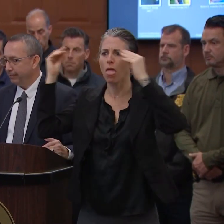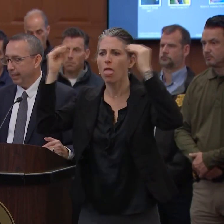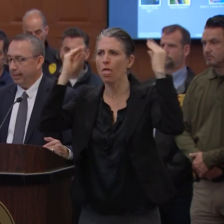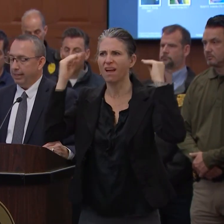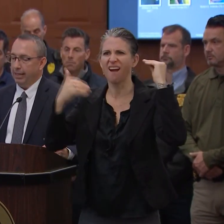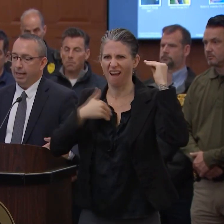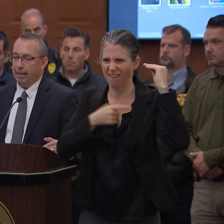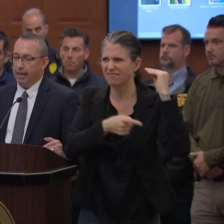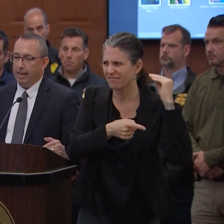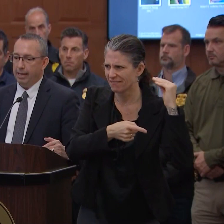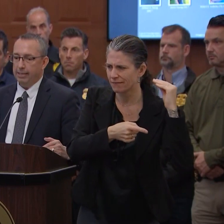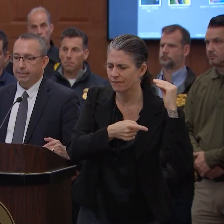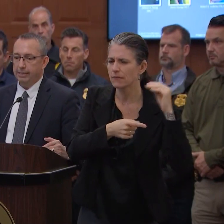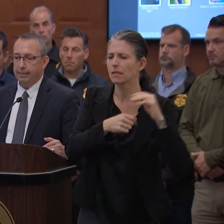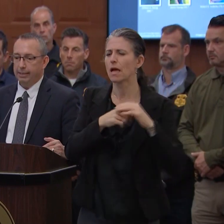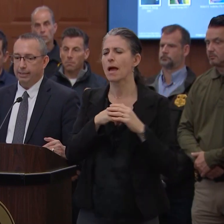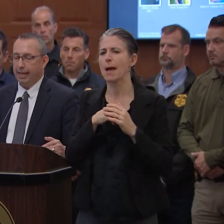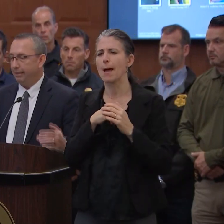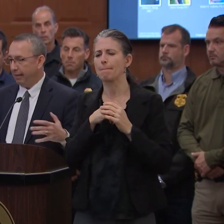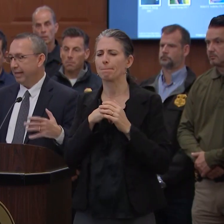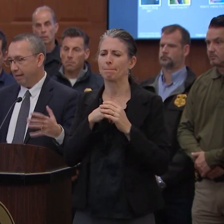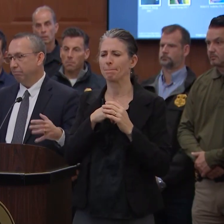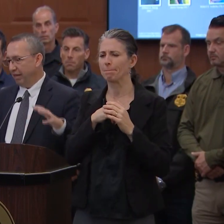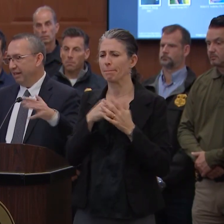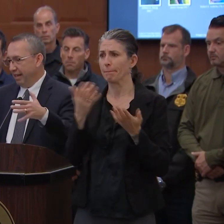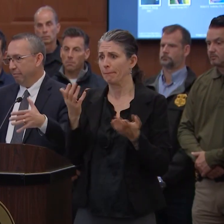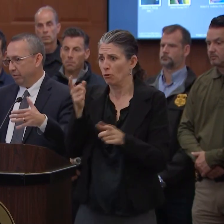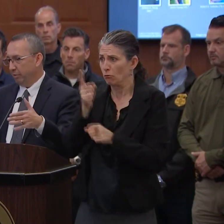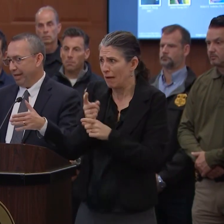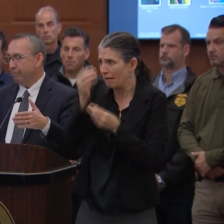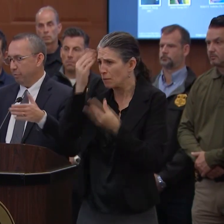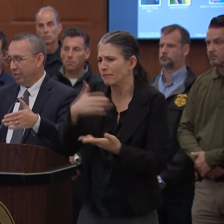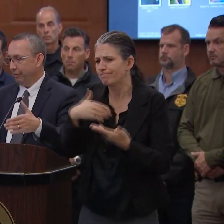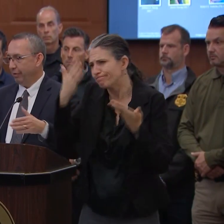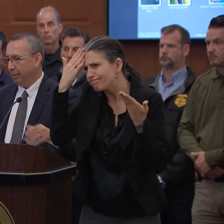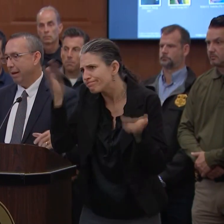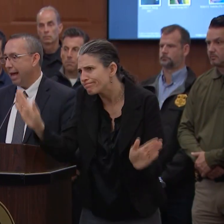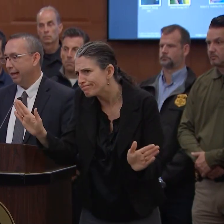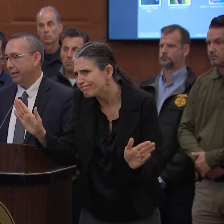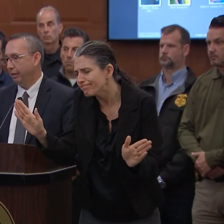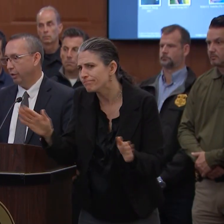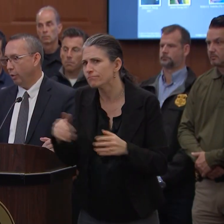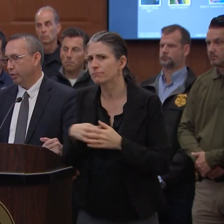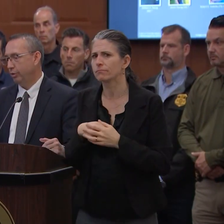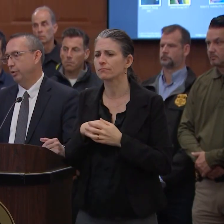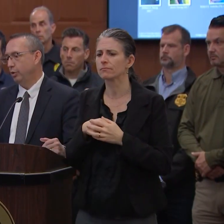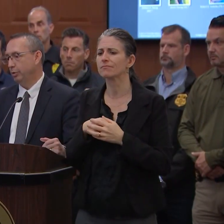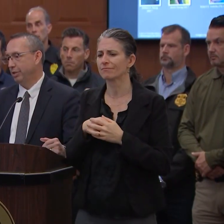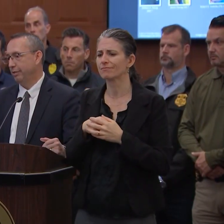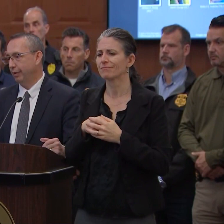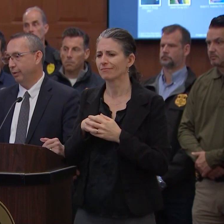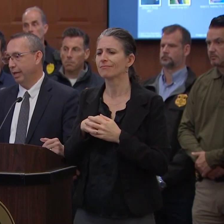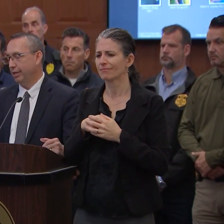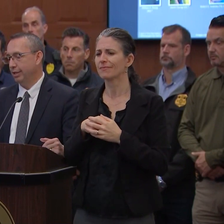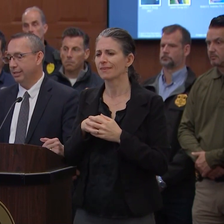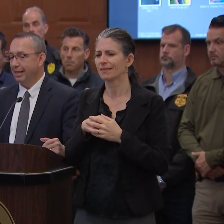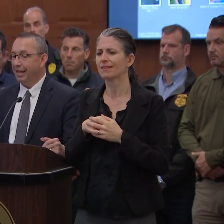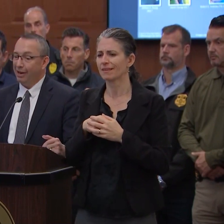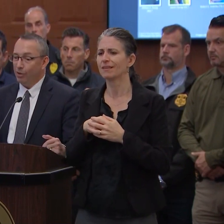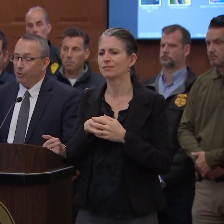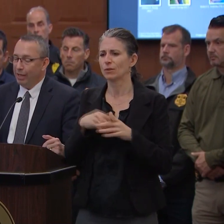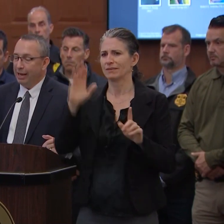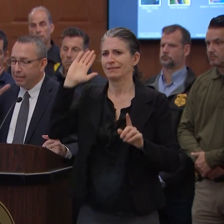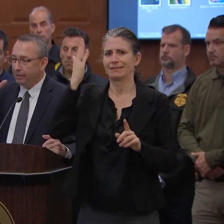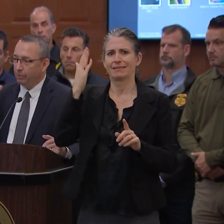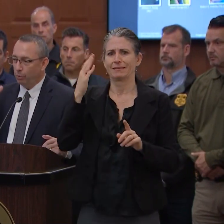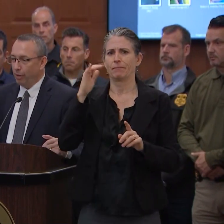accurate. And I think that led him specifically back to those 2 specific locations. And